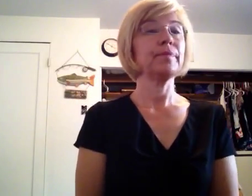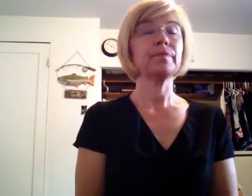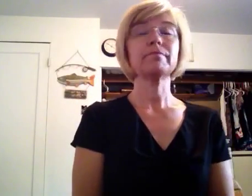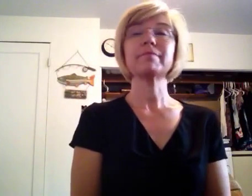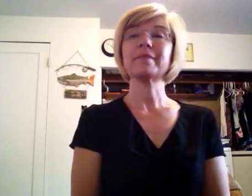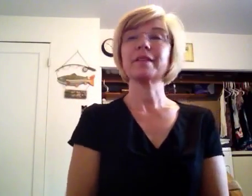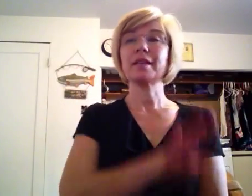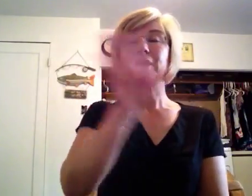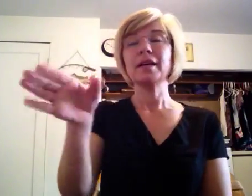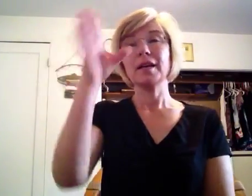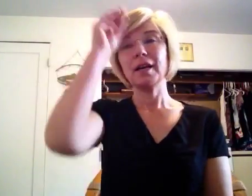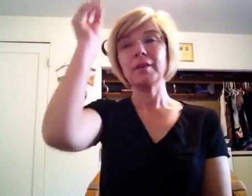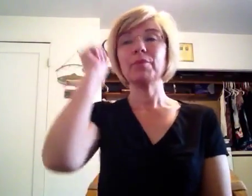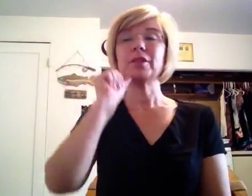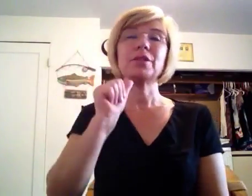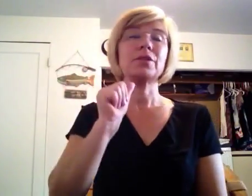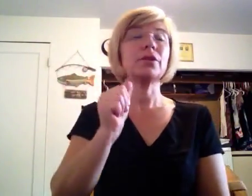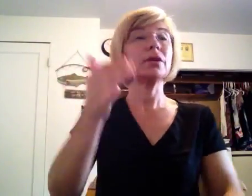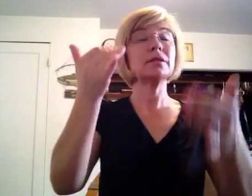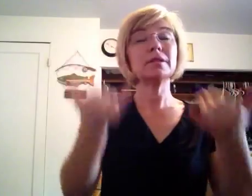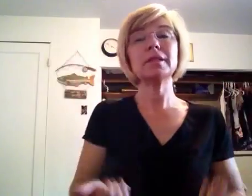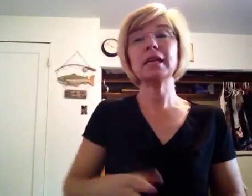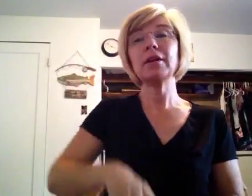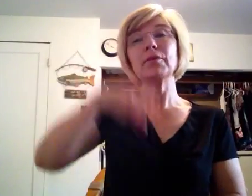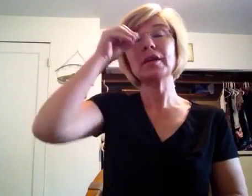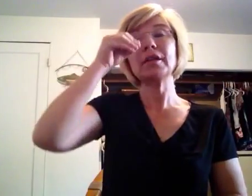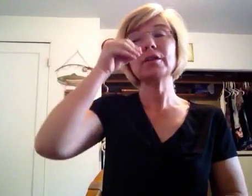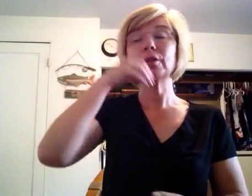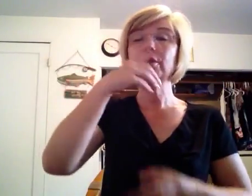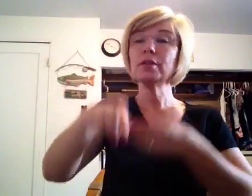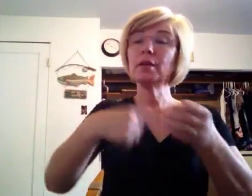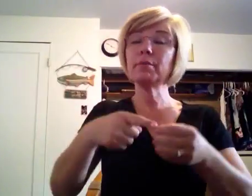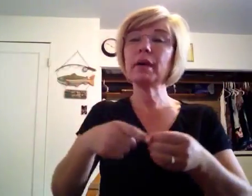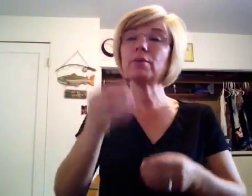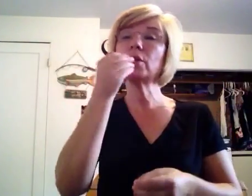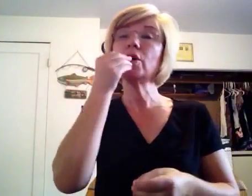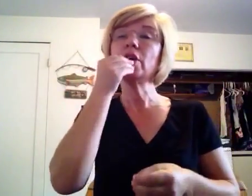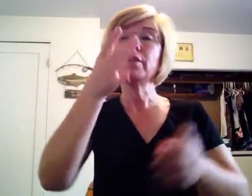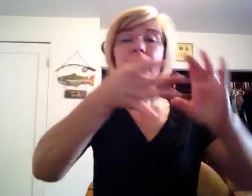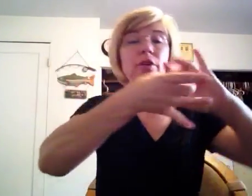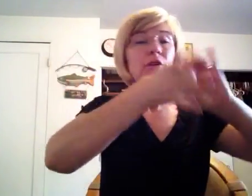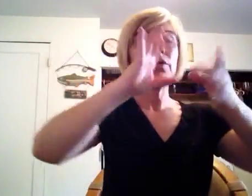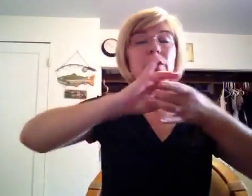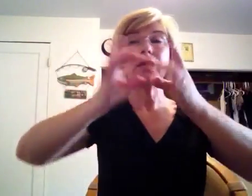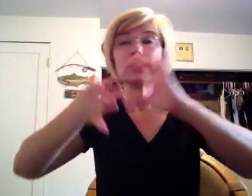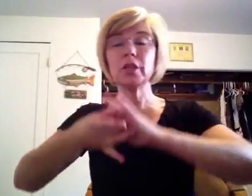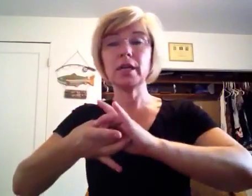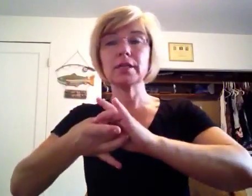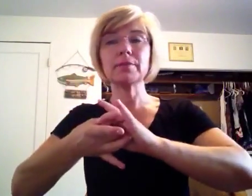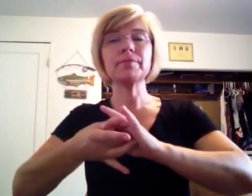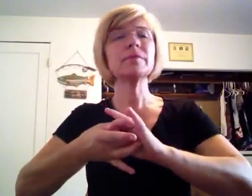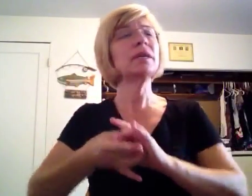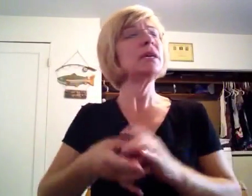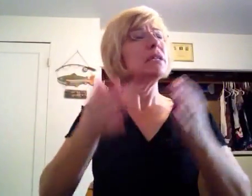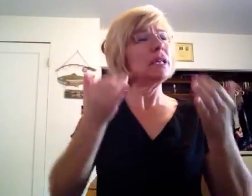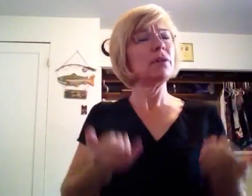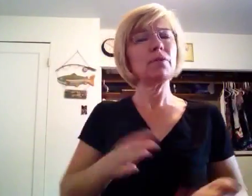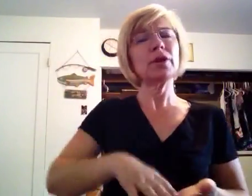about food chains. I want everyone to take a second and think about what food chains, the word food chain means. I